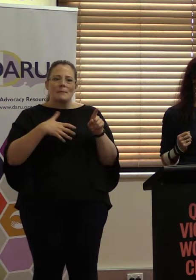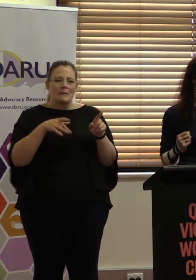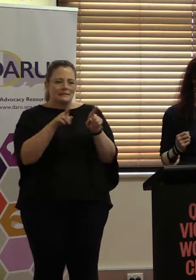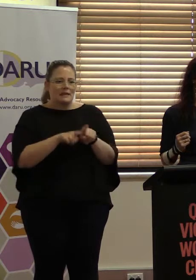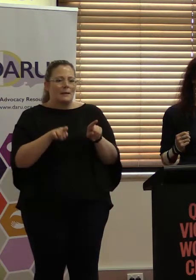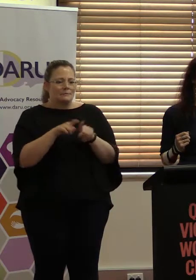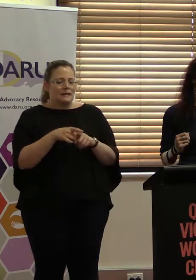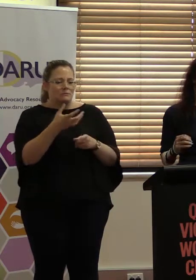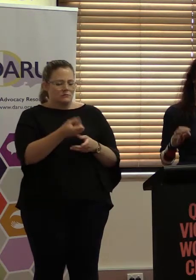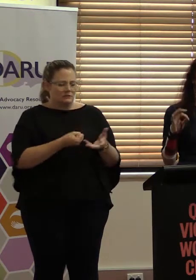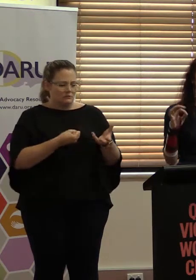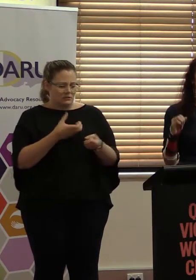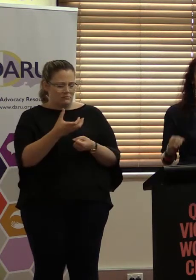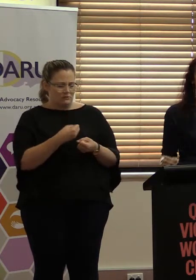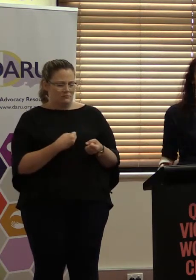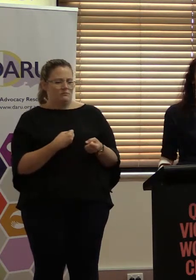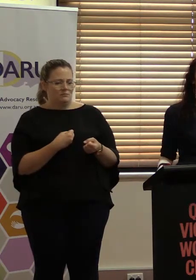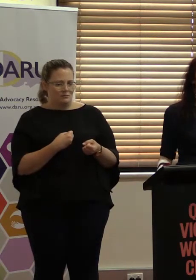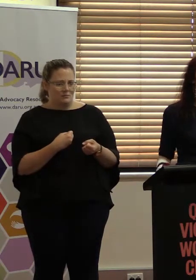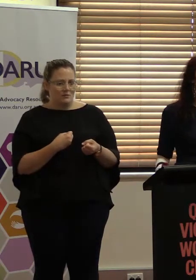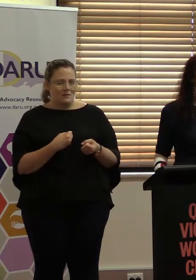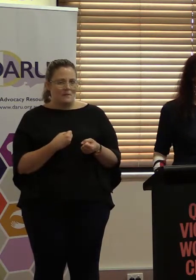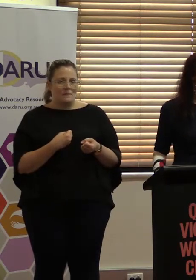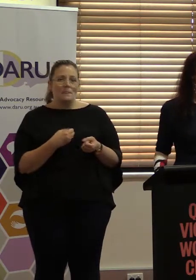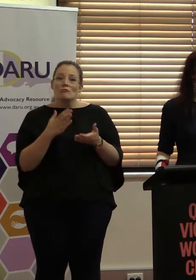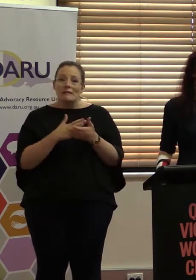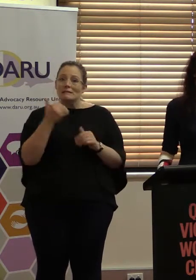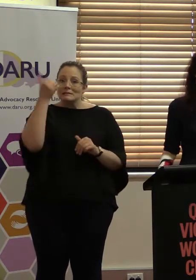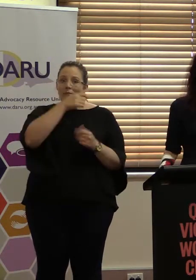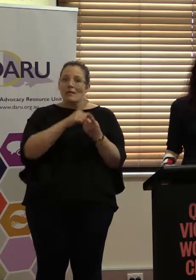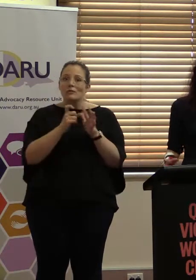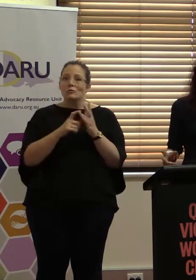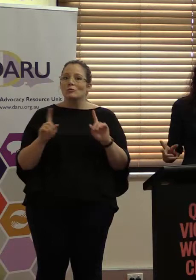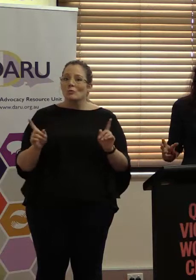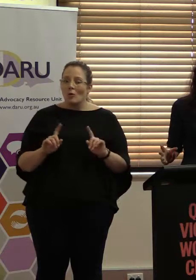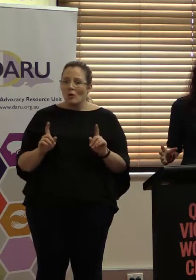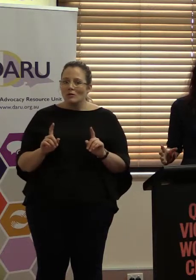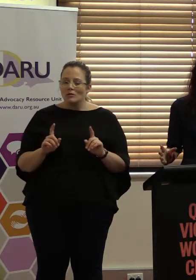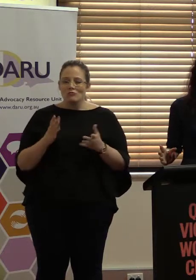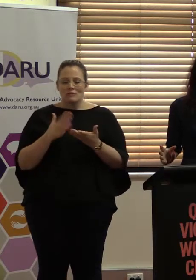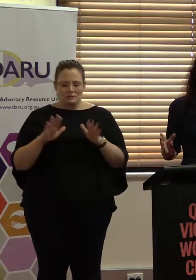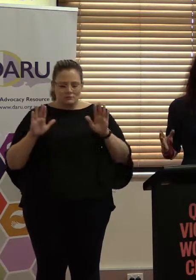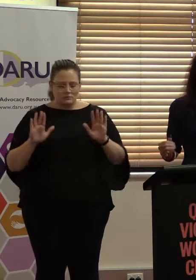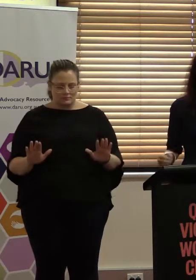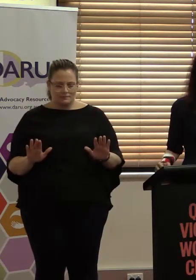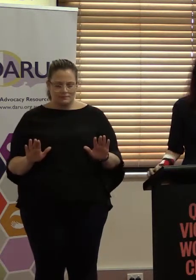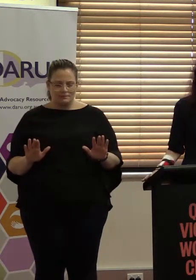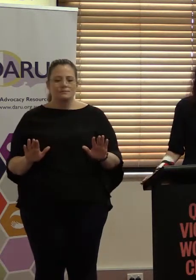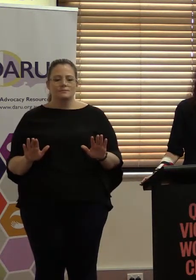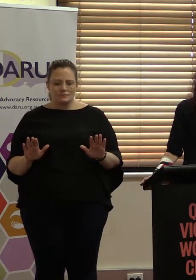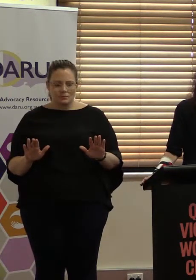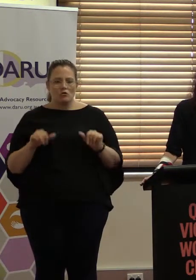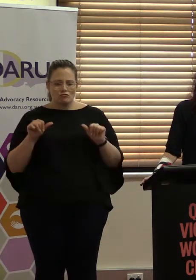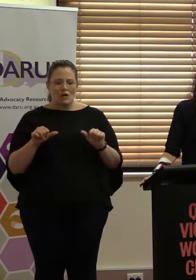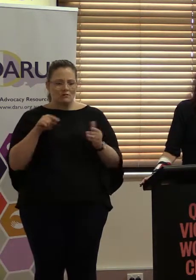matter, the intelligent thing to do, if you're the service provider yourself, is take stock and think, okay, we've got a